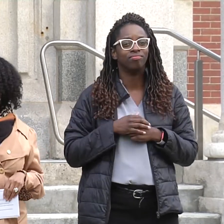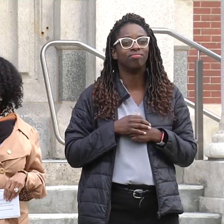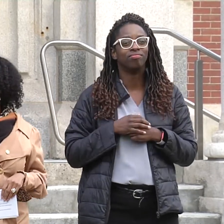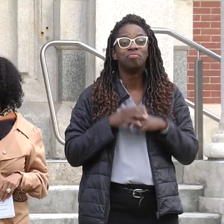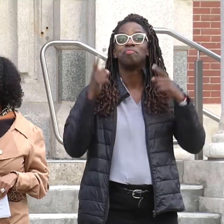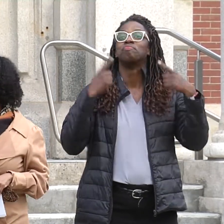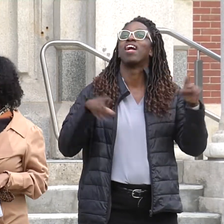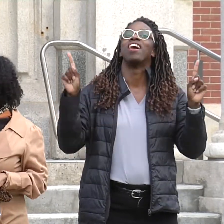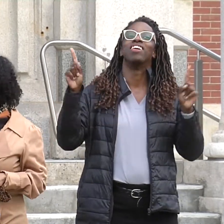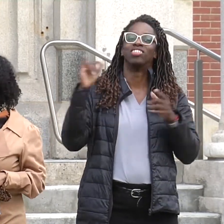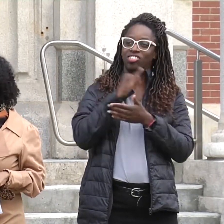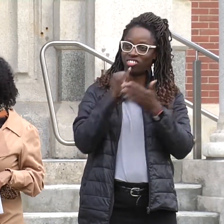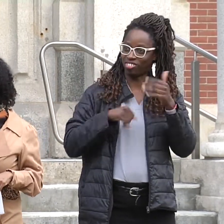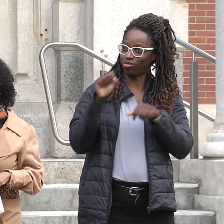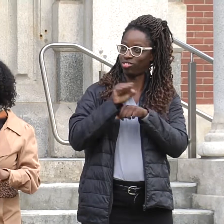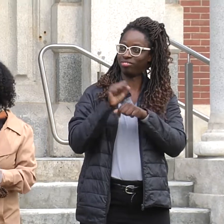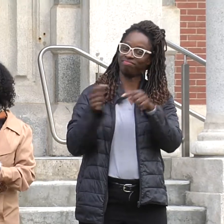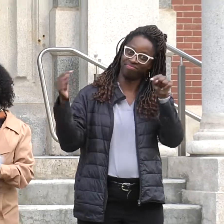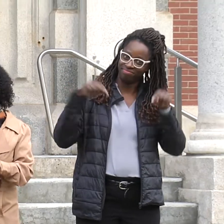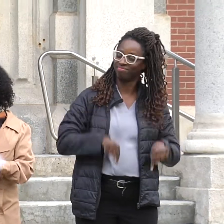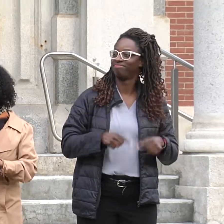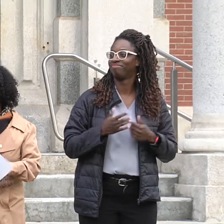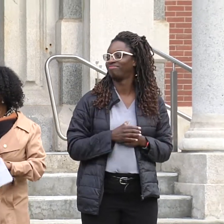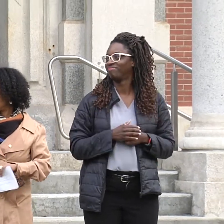our local artist, Matthew Hinçman.